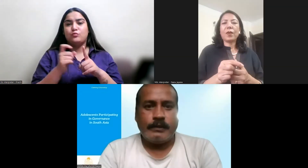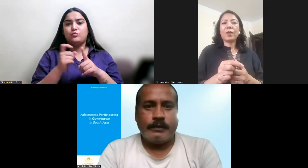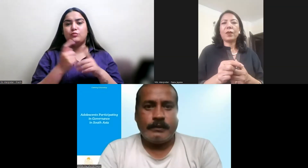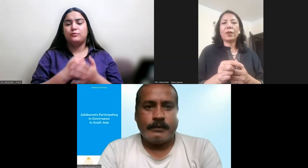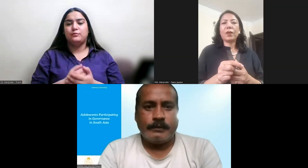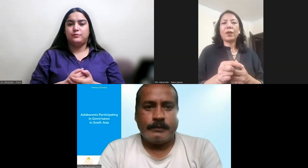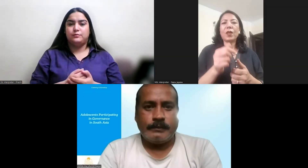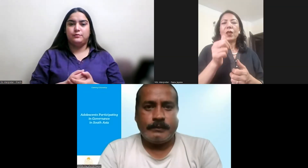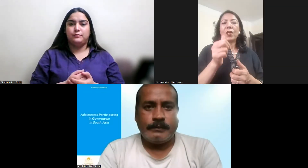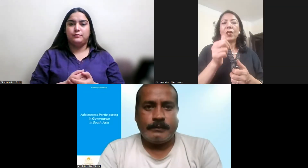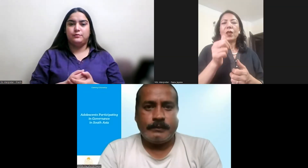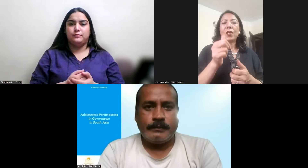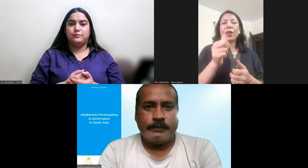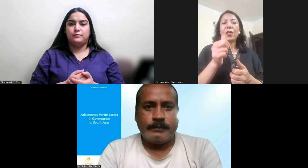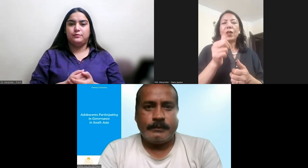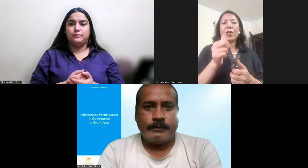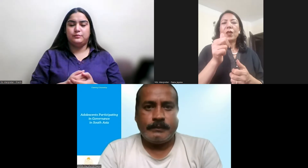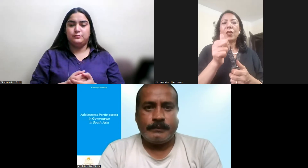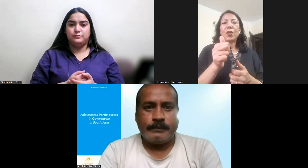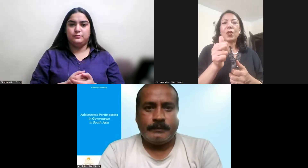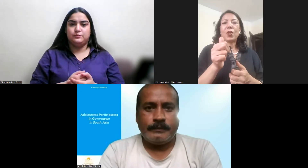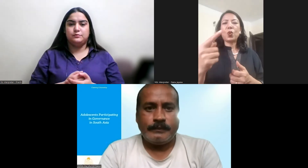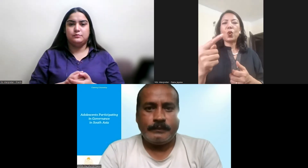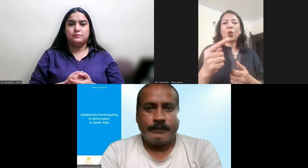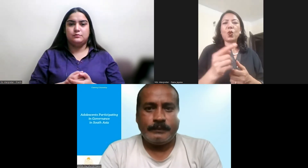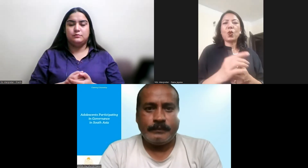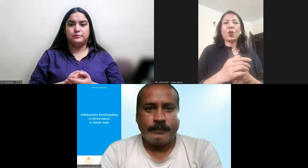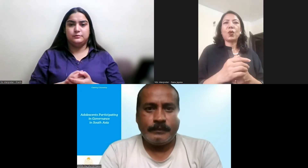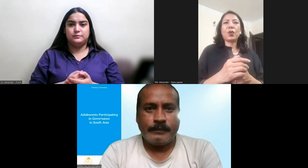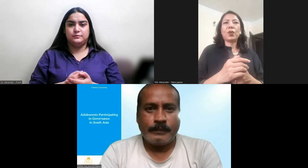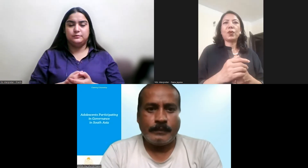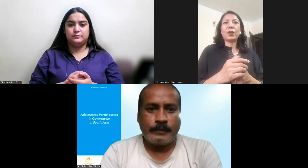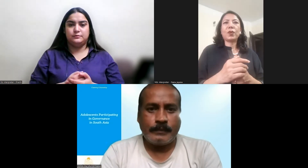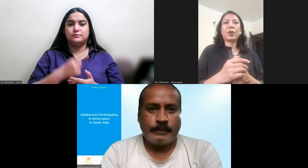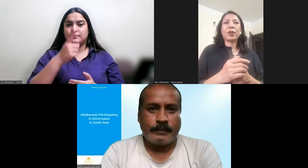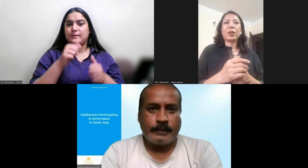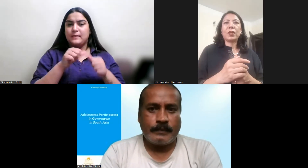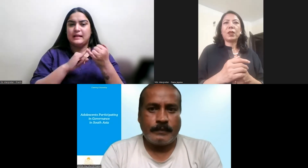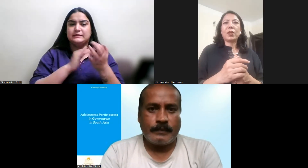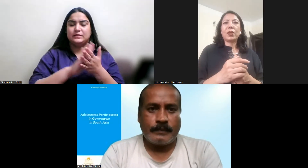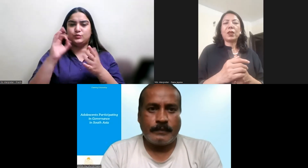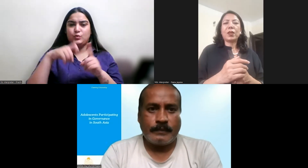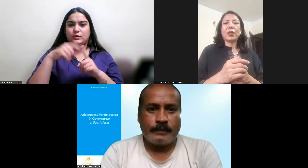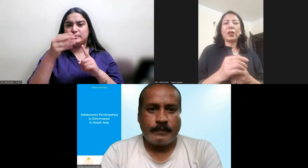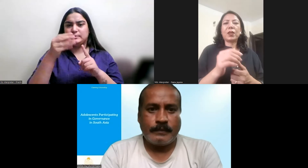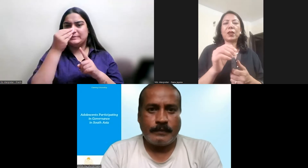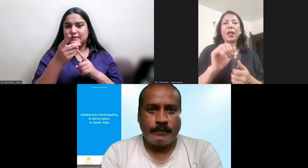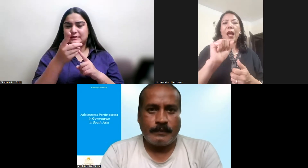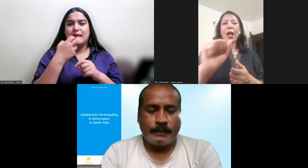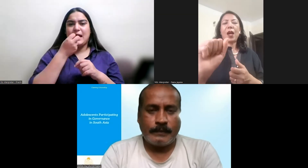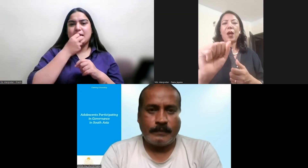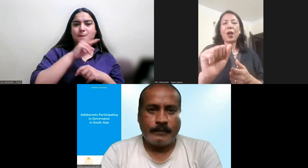Ashok, would you like to respond? And then Kavita can come in with the findings of the study as well on the